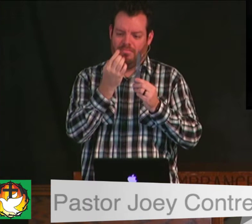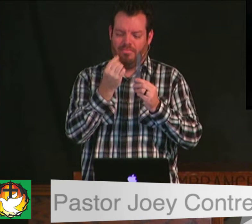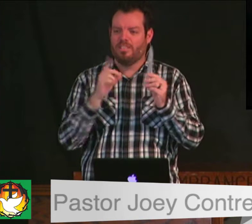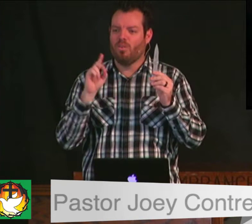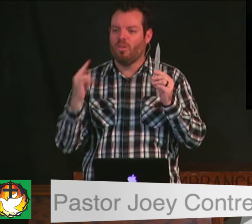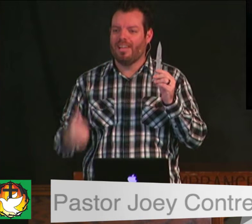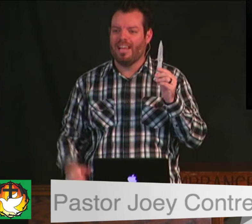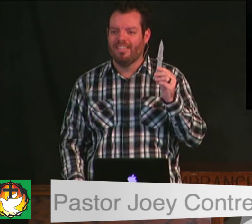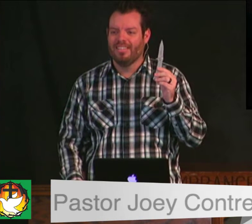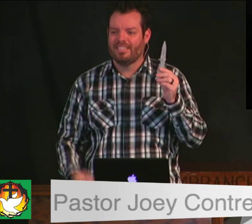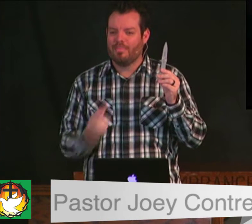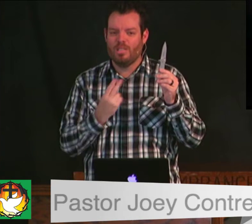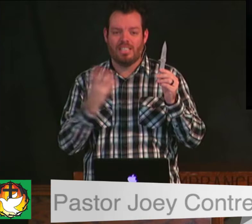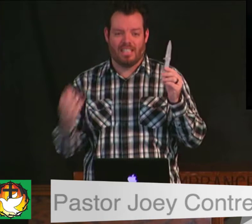it's dull right now because I've been using it a lot.